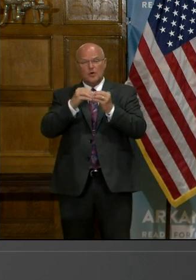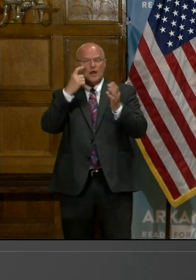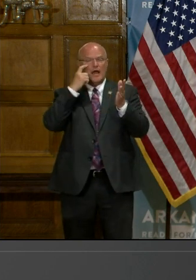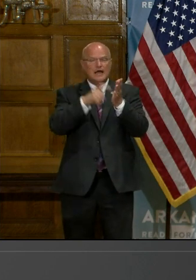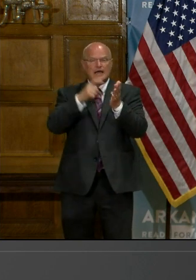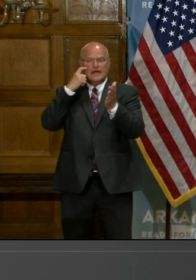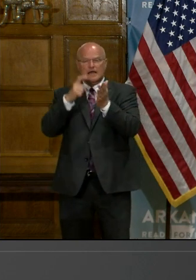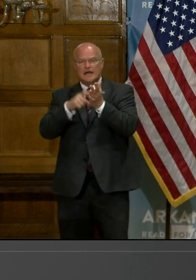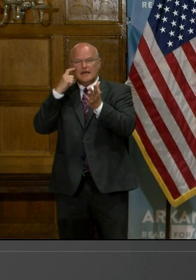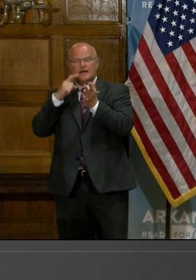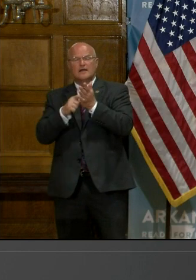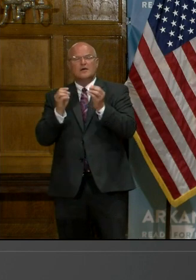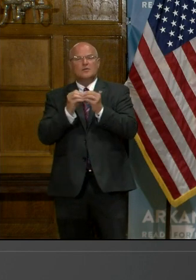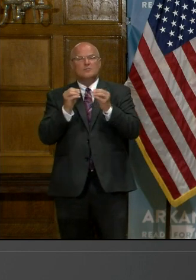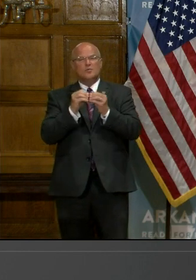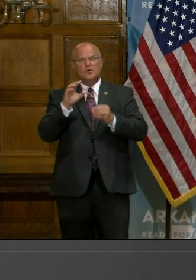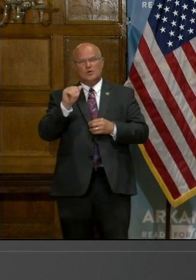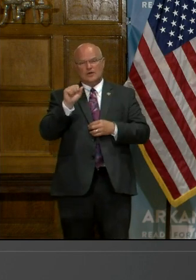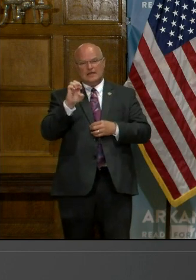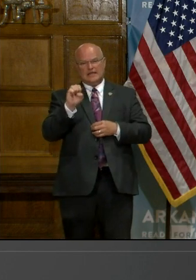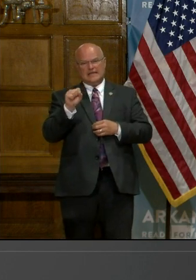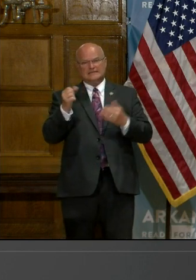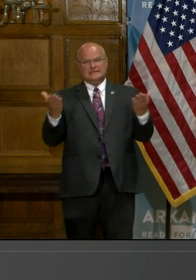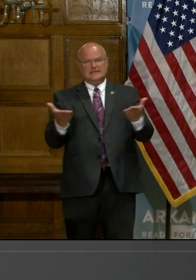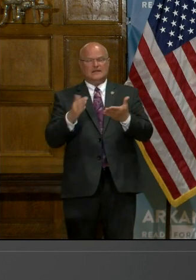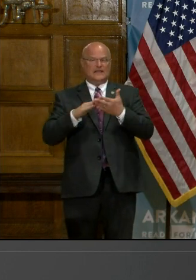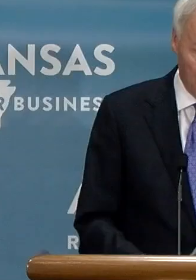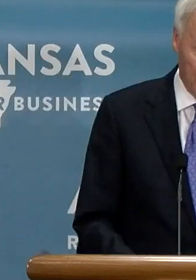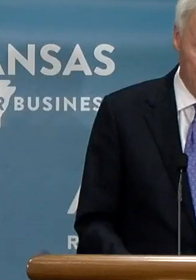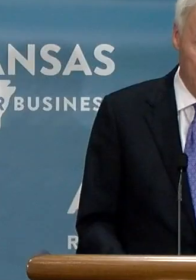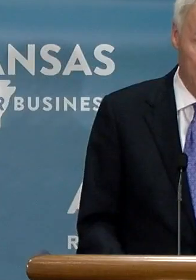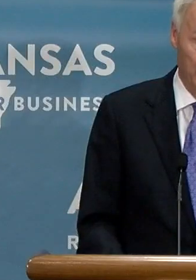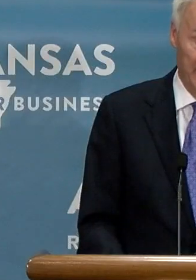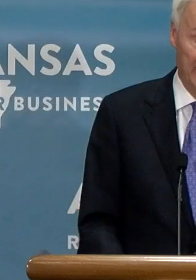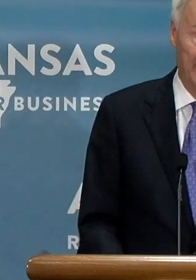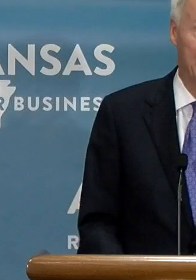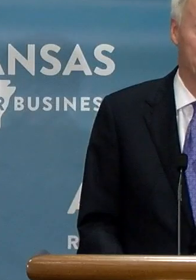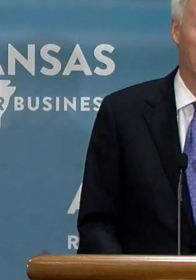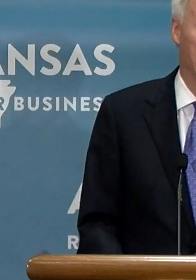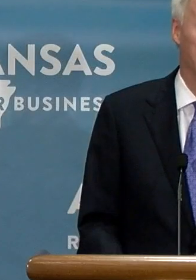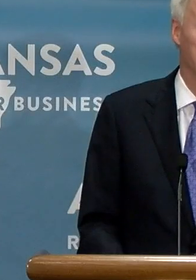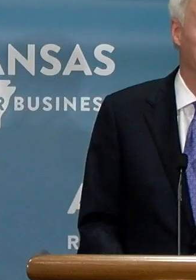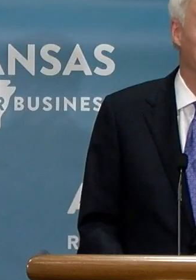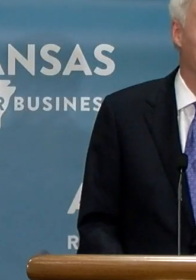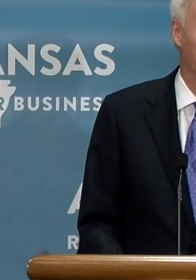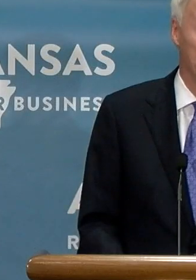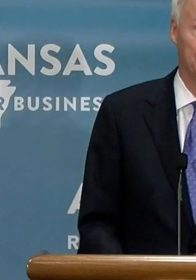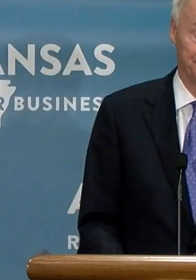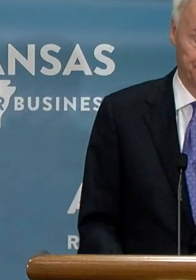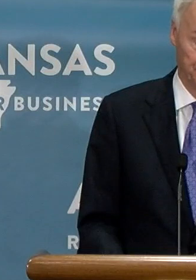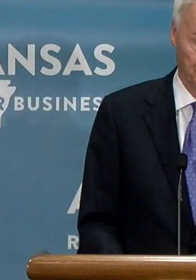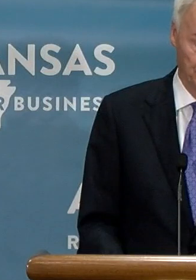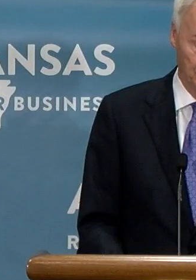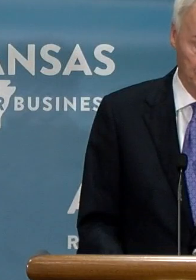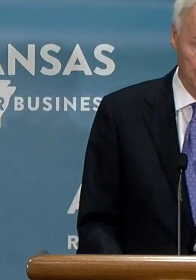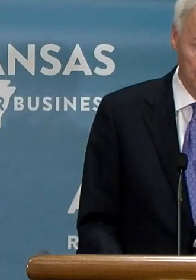identifying more cases in our community. Of these new cases, we had 85 in Benton